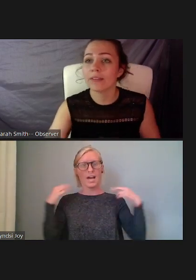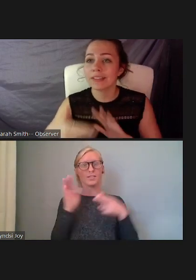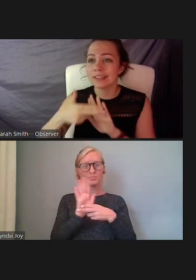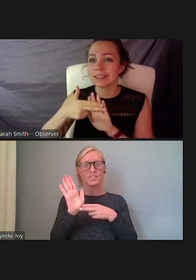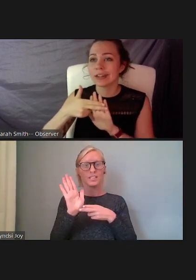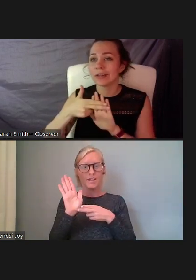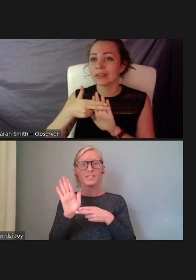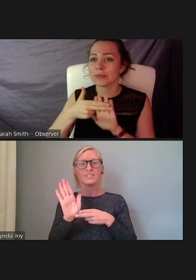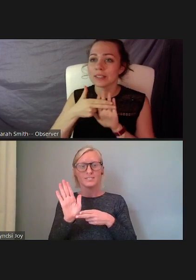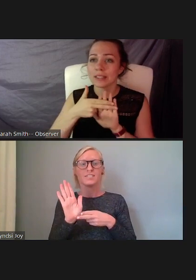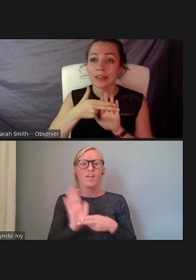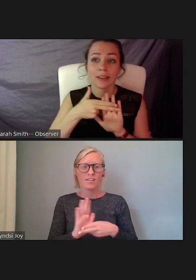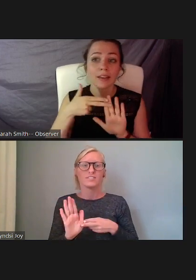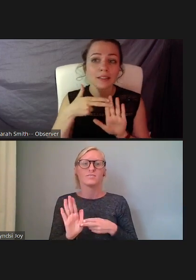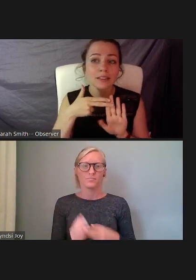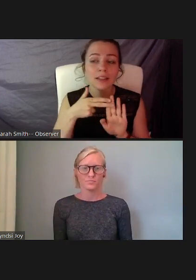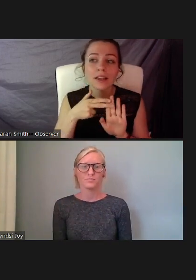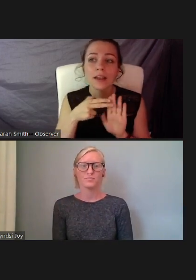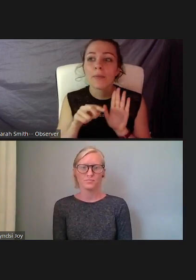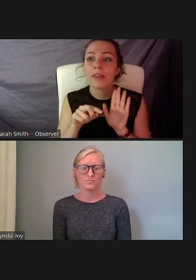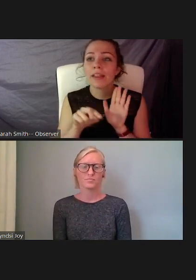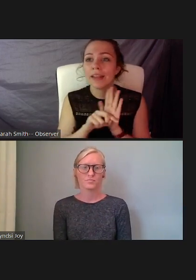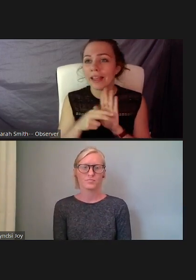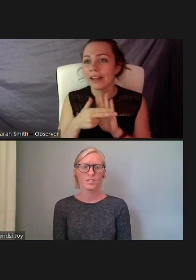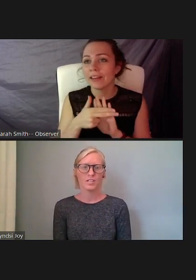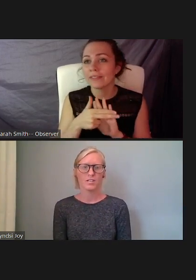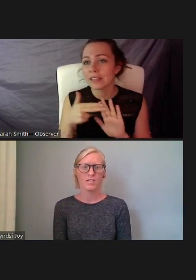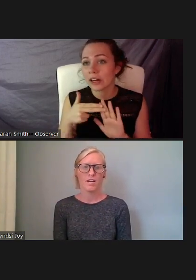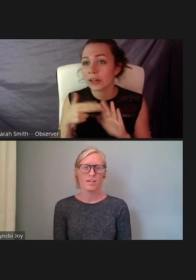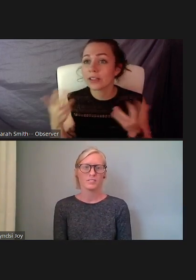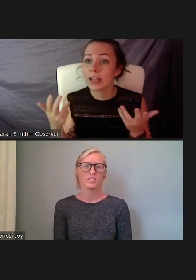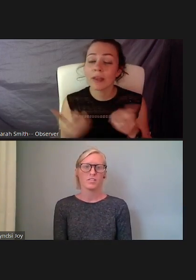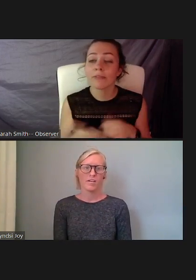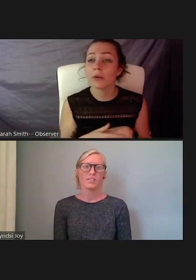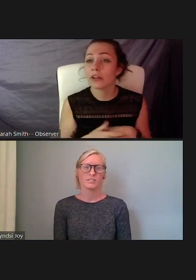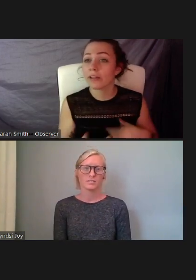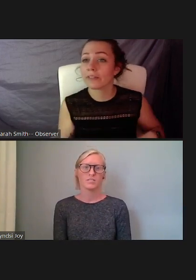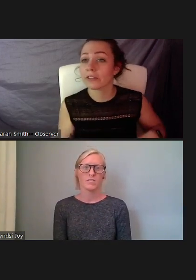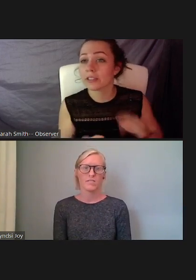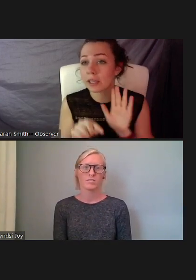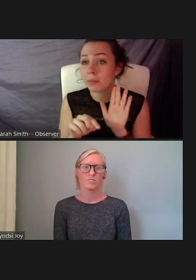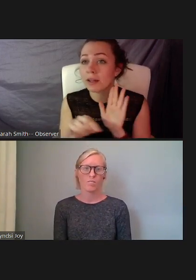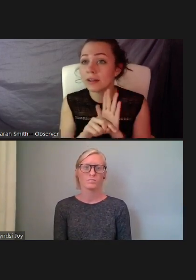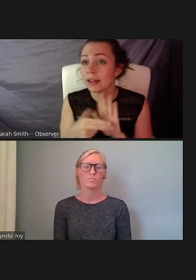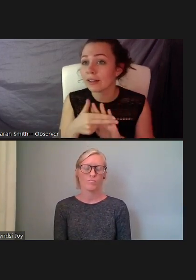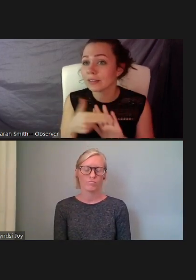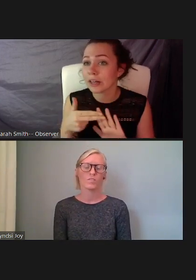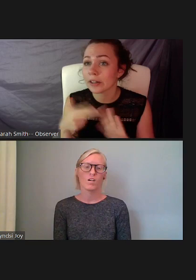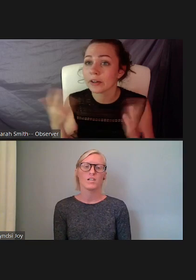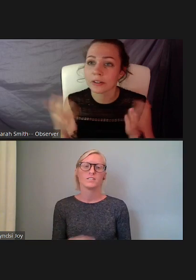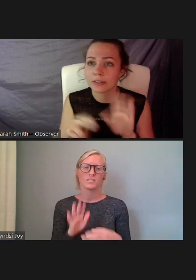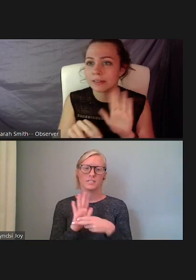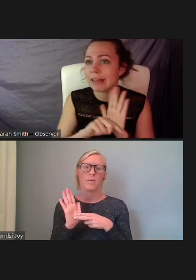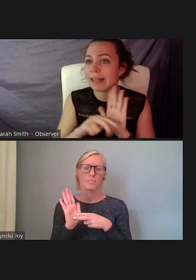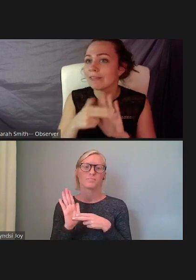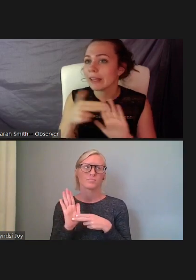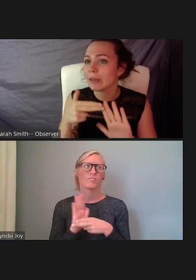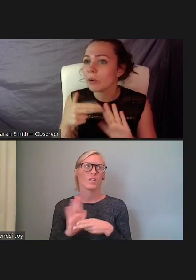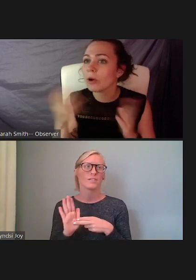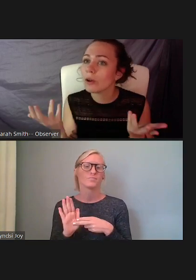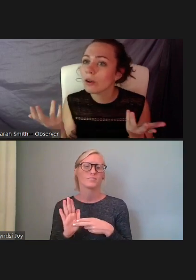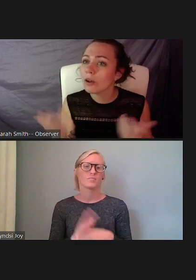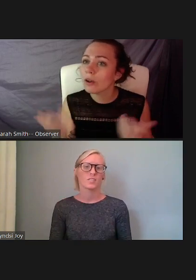So I've seen stereotypes as like this, but that negative stereotype. If you want to do that for stigma, negative